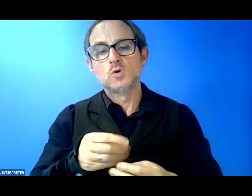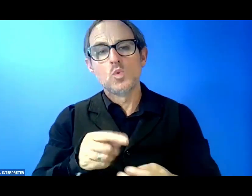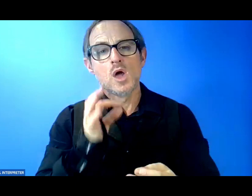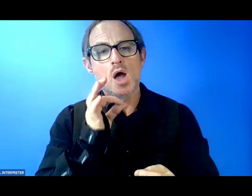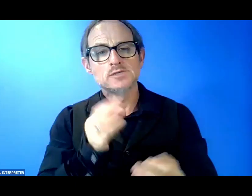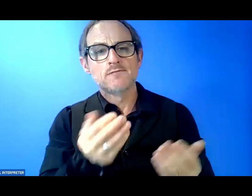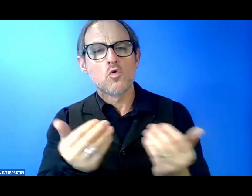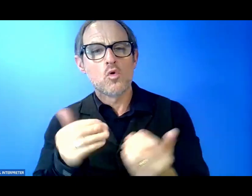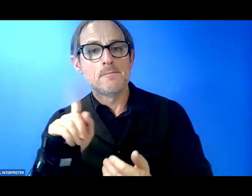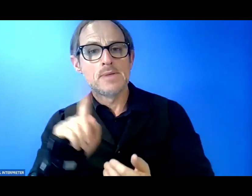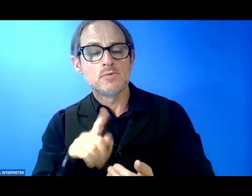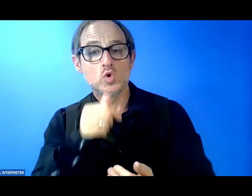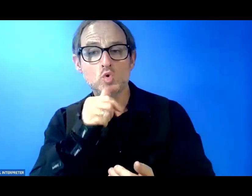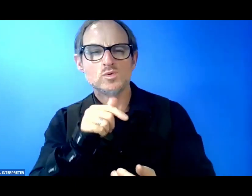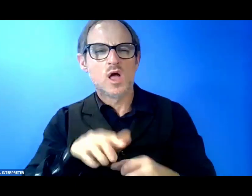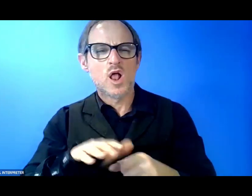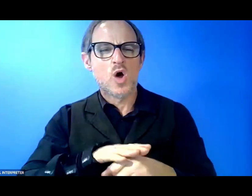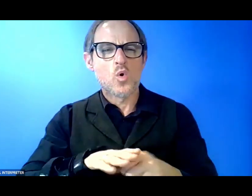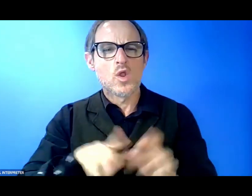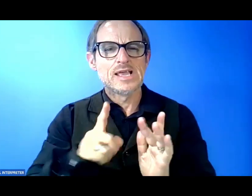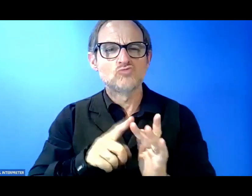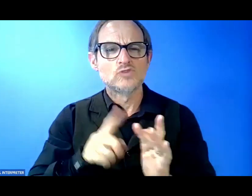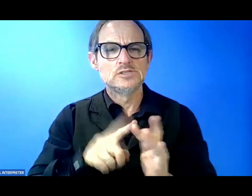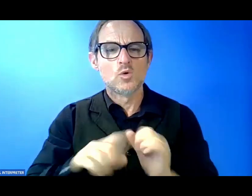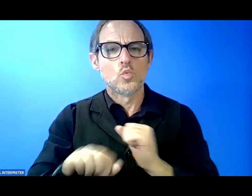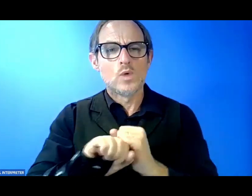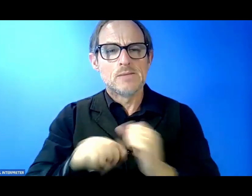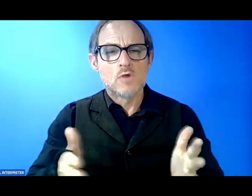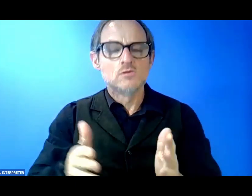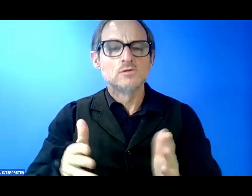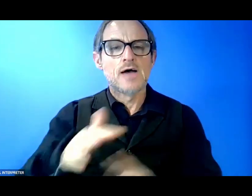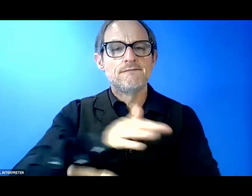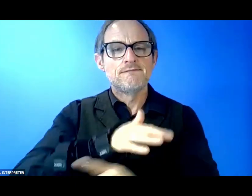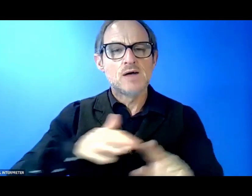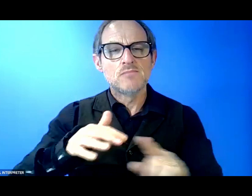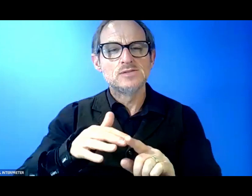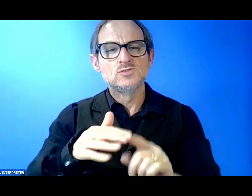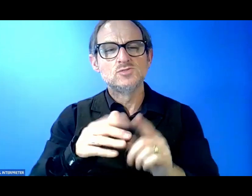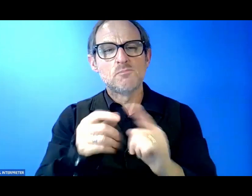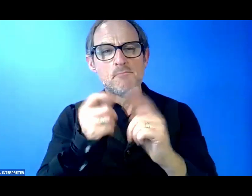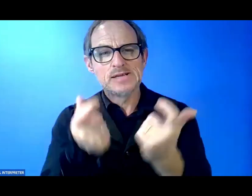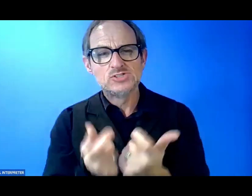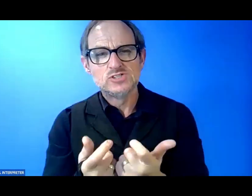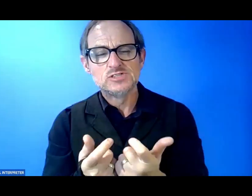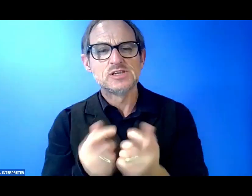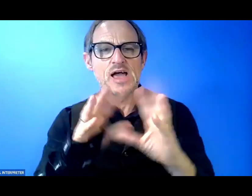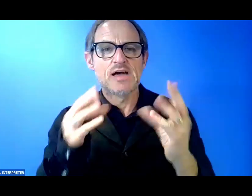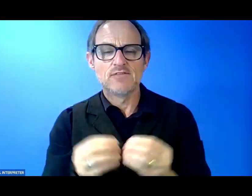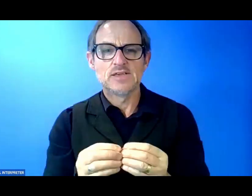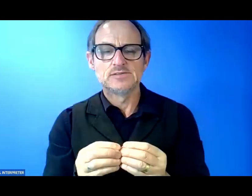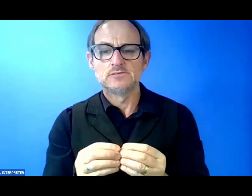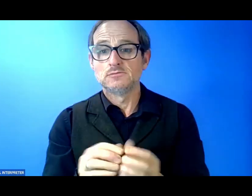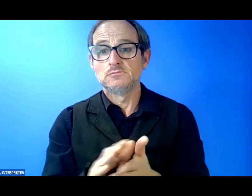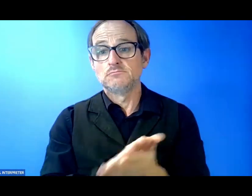to use local ingredients. We are promoting with environmentally friendly packaging and so on and so forth. So we are